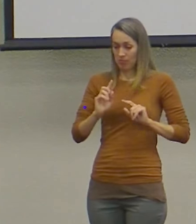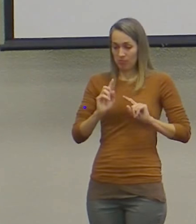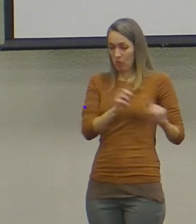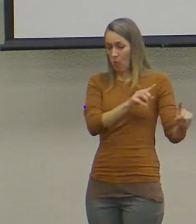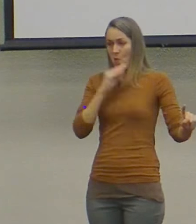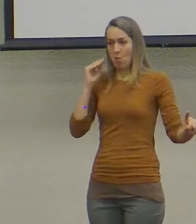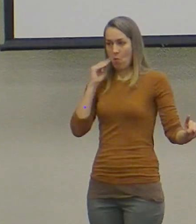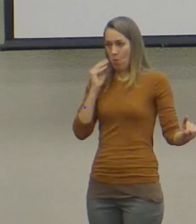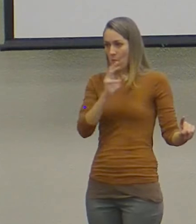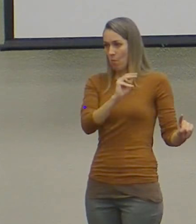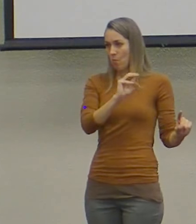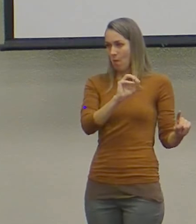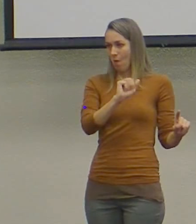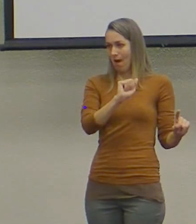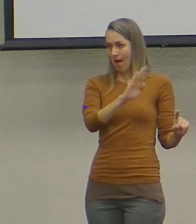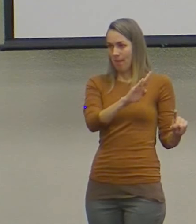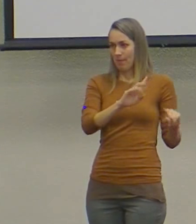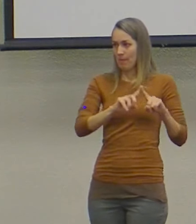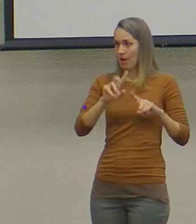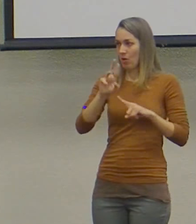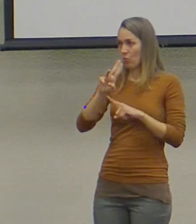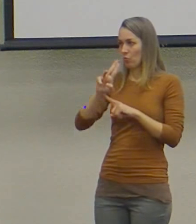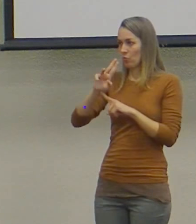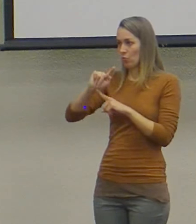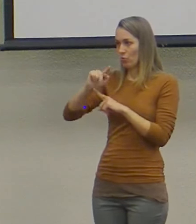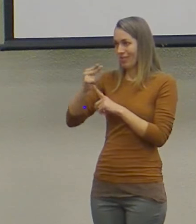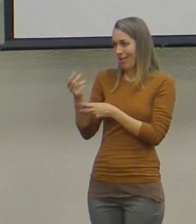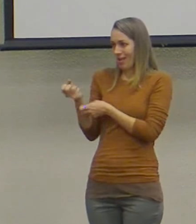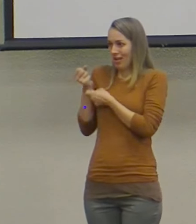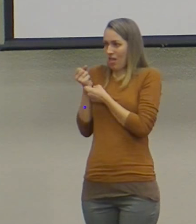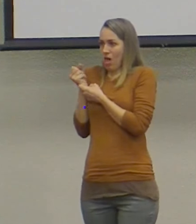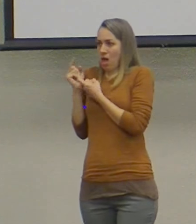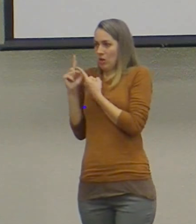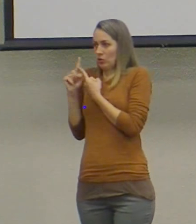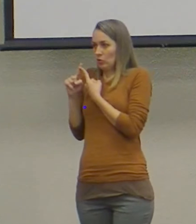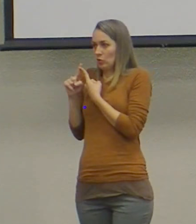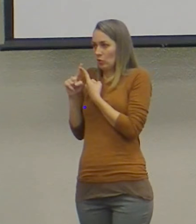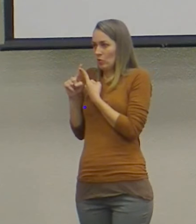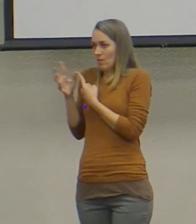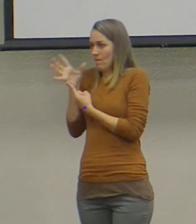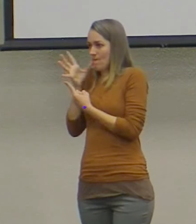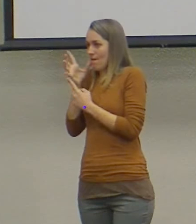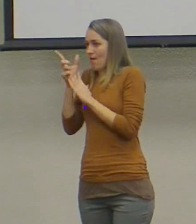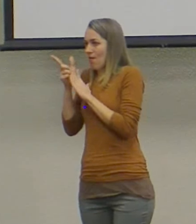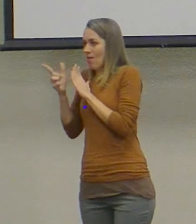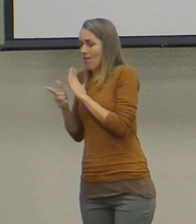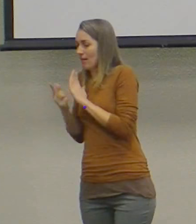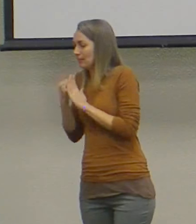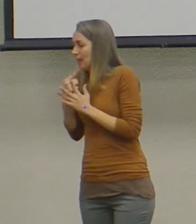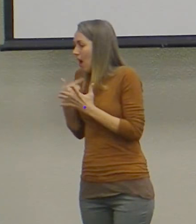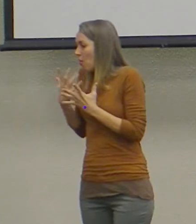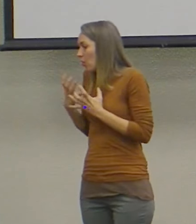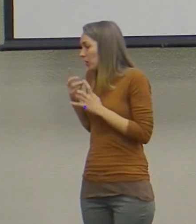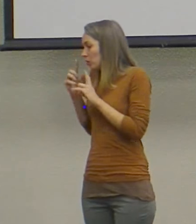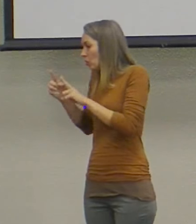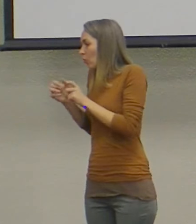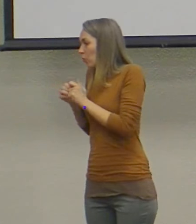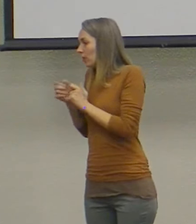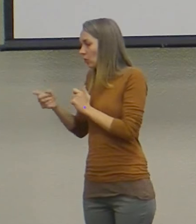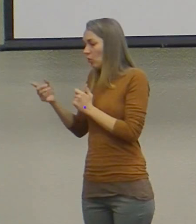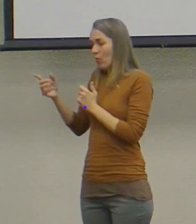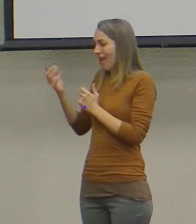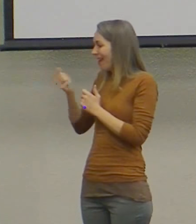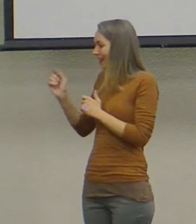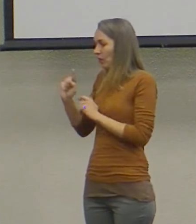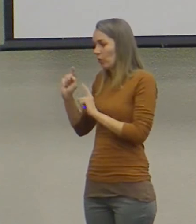to Moab. Ruth clung to Naomi and said, I want to go with you. I will go wherever